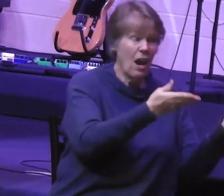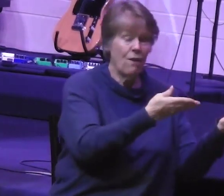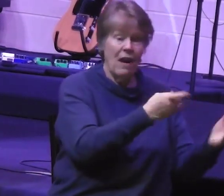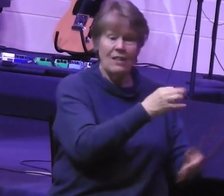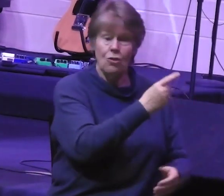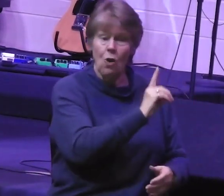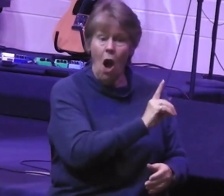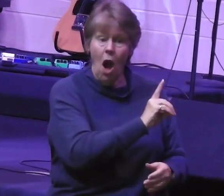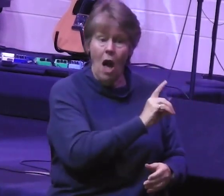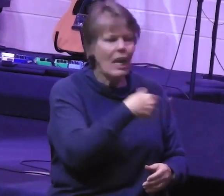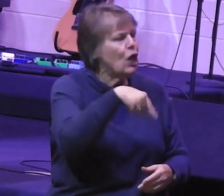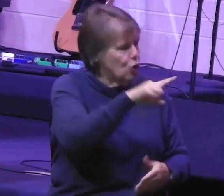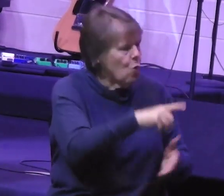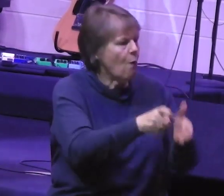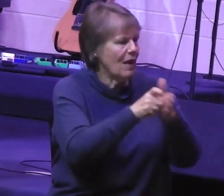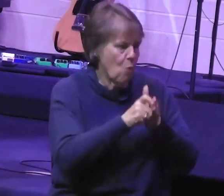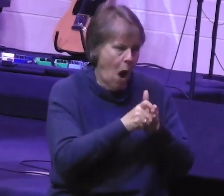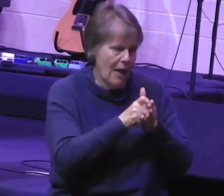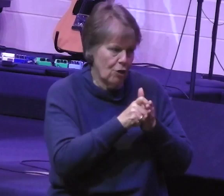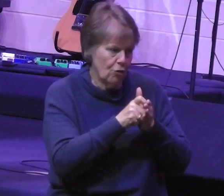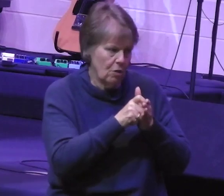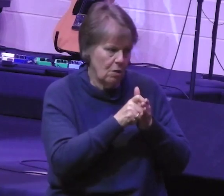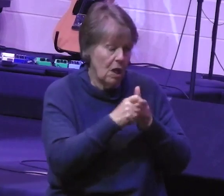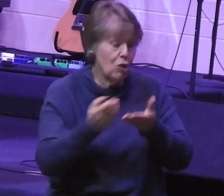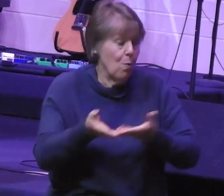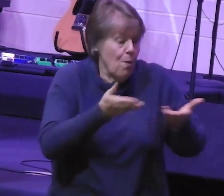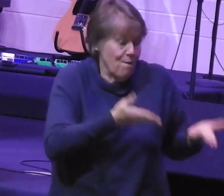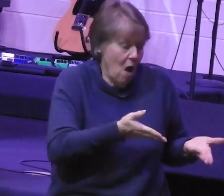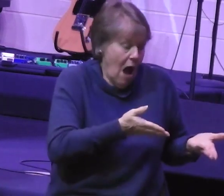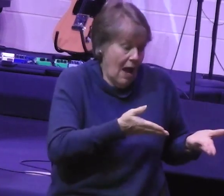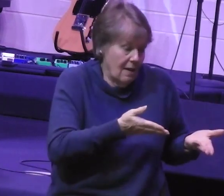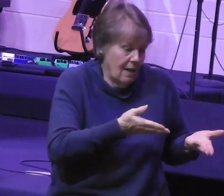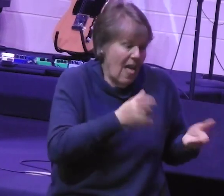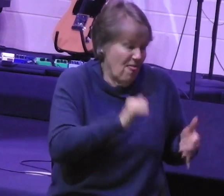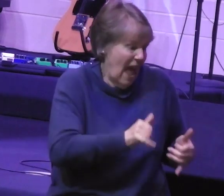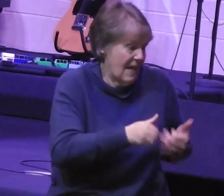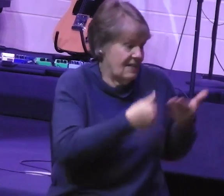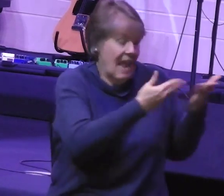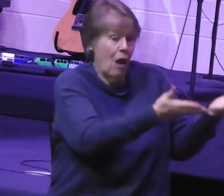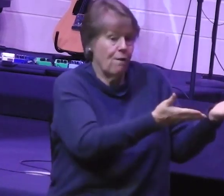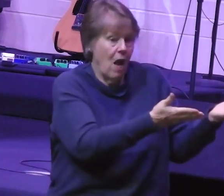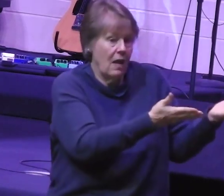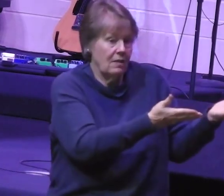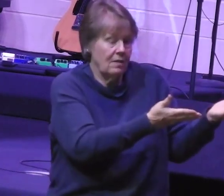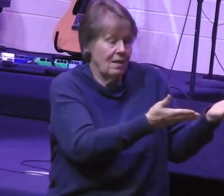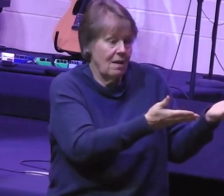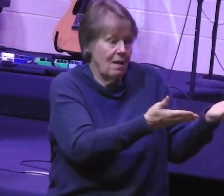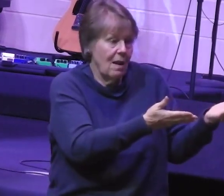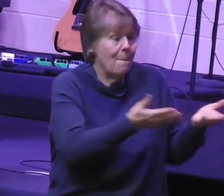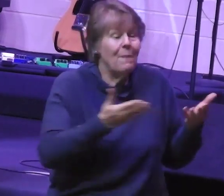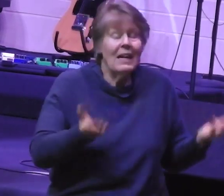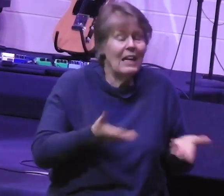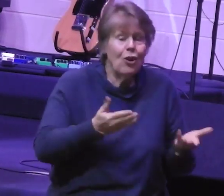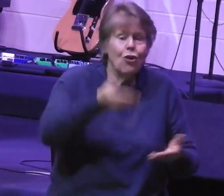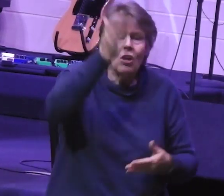to provide the sacrifice that God demands. And here we meet a God who says, I will actually